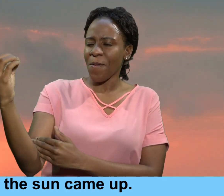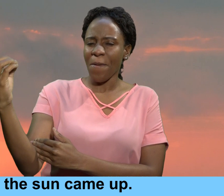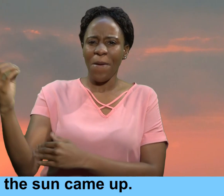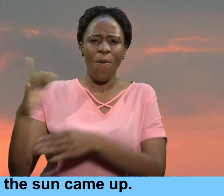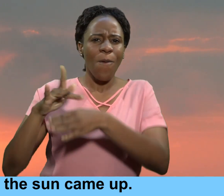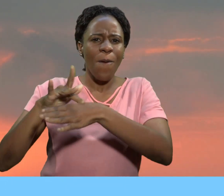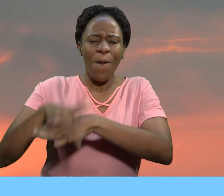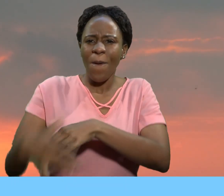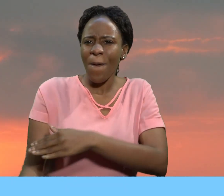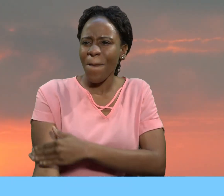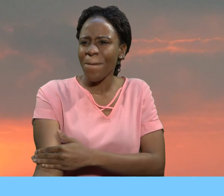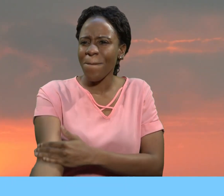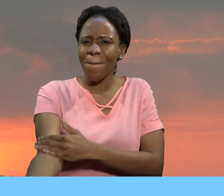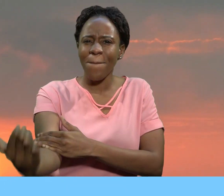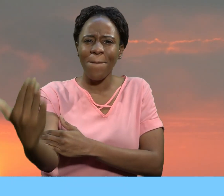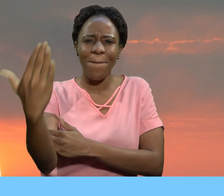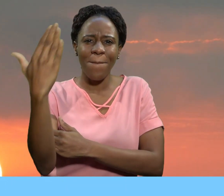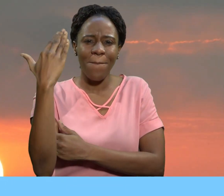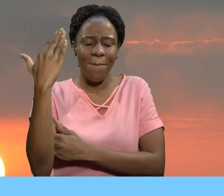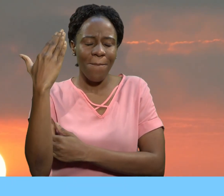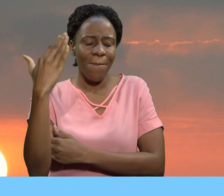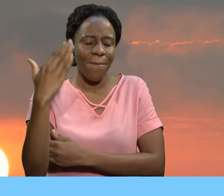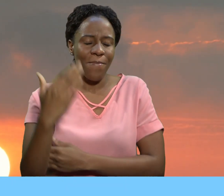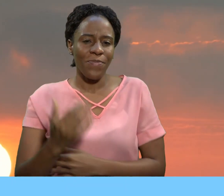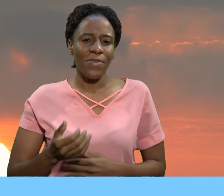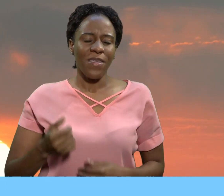In the morning, the sun came up. It was early.